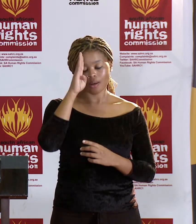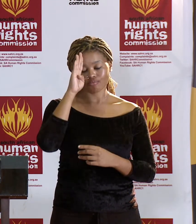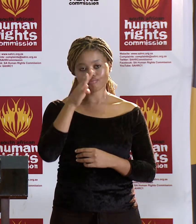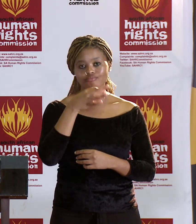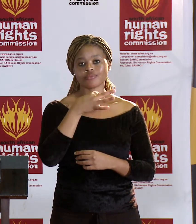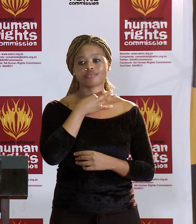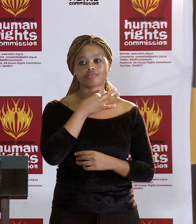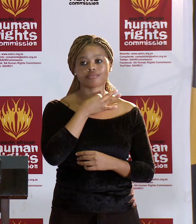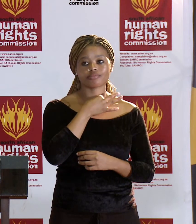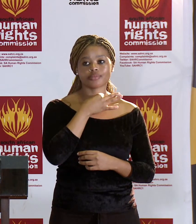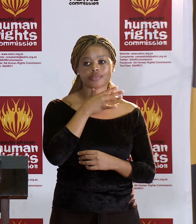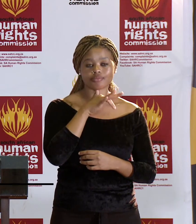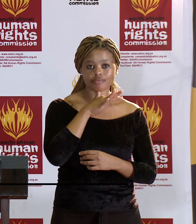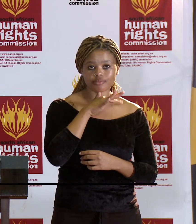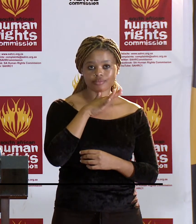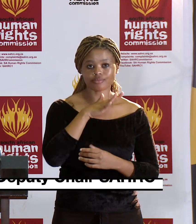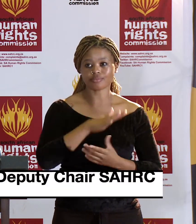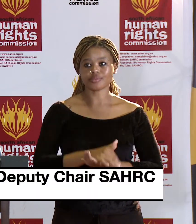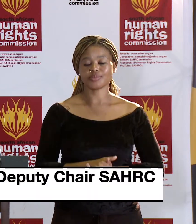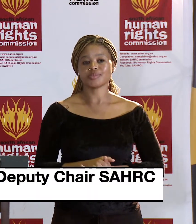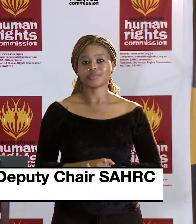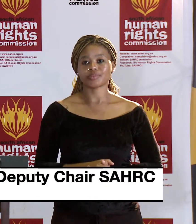Goeiemorgen. Let me hear your Afrikaans.